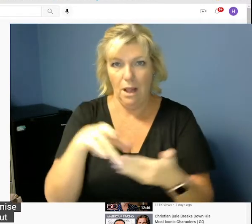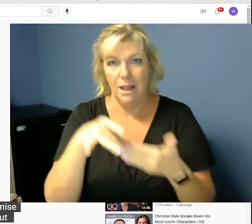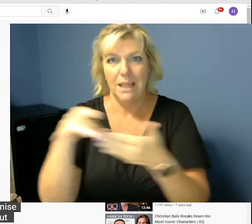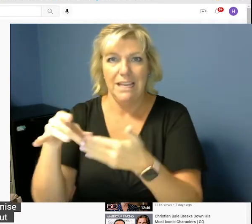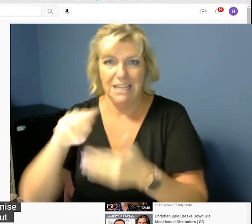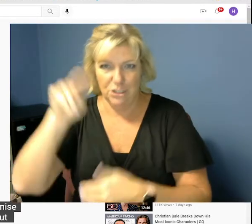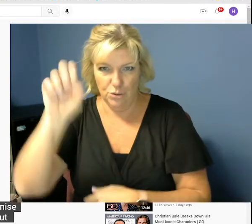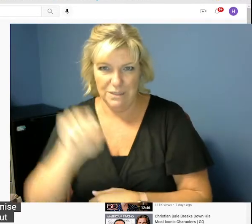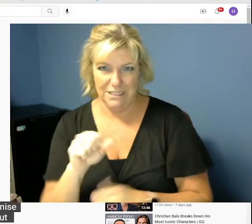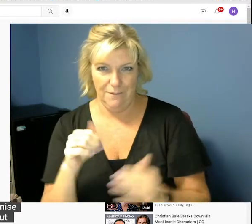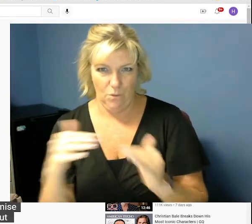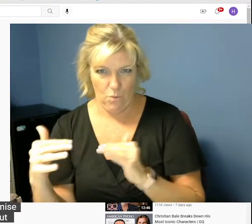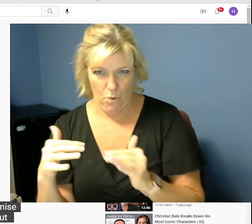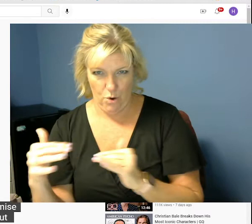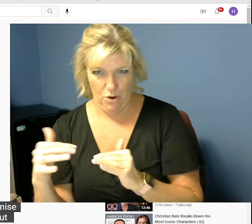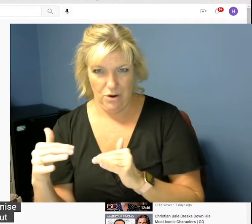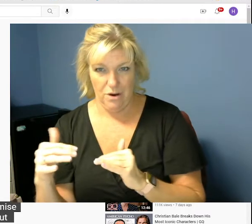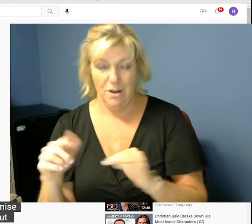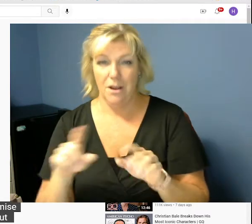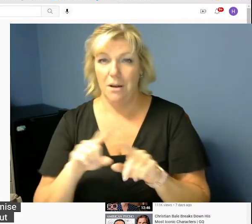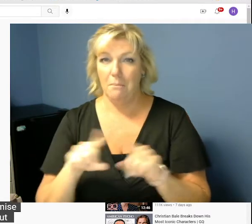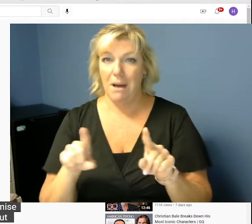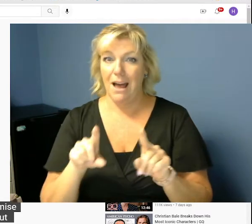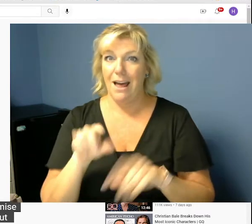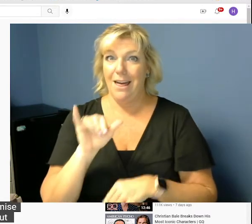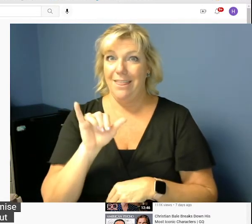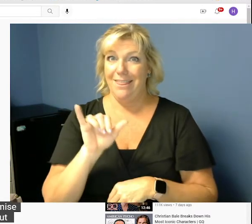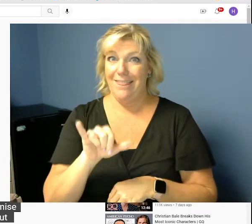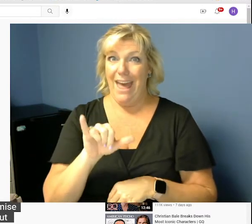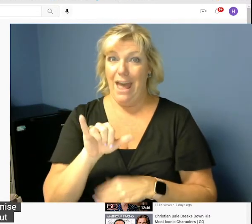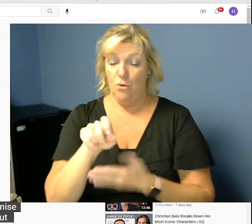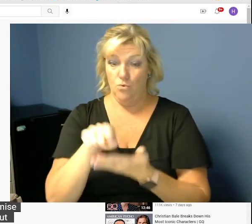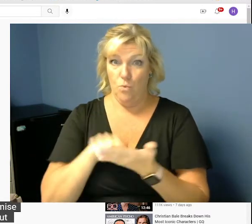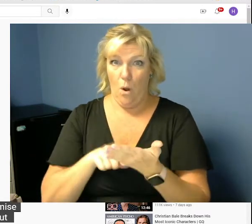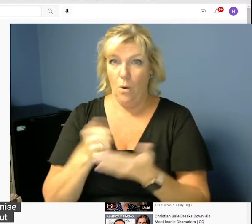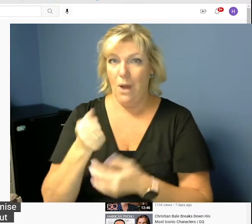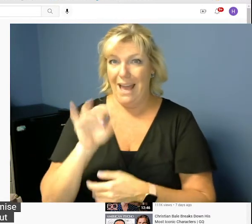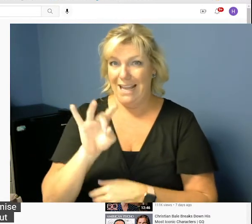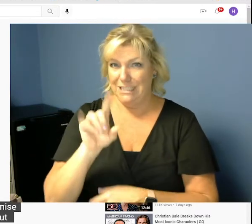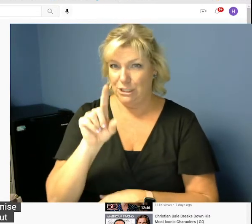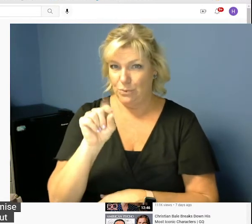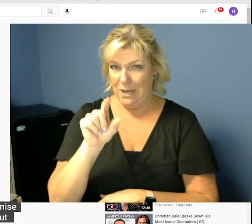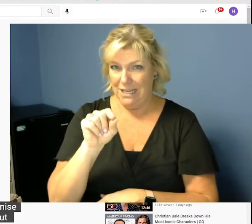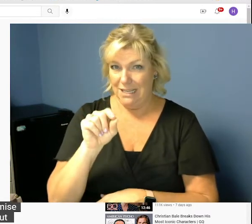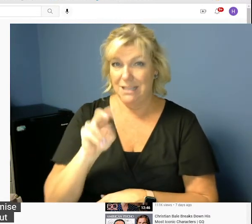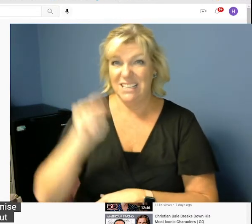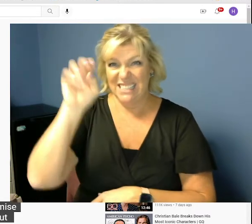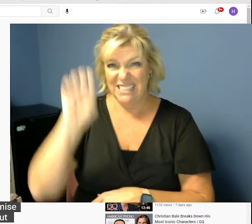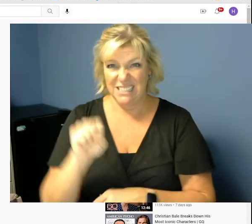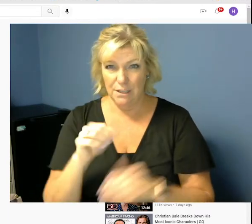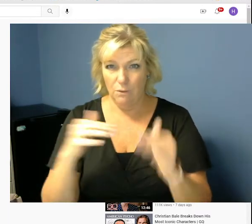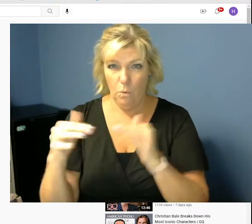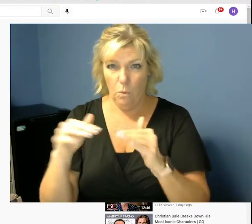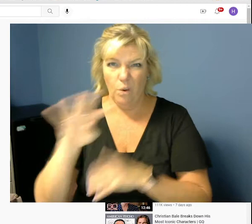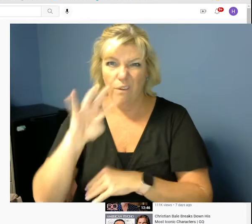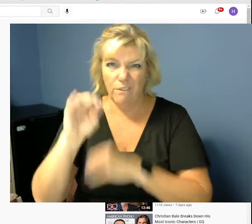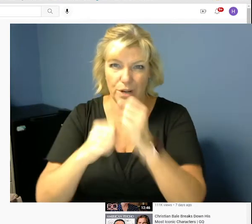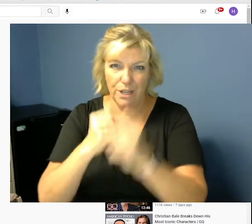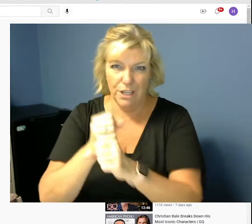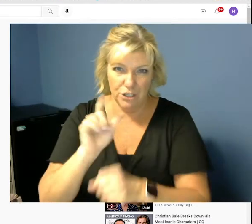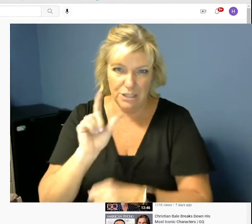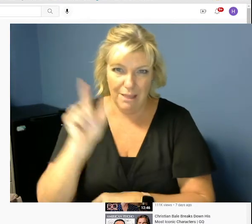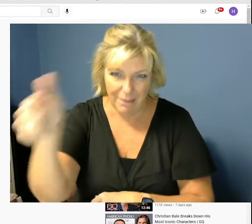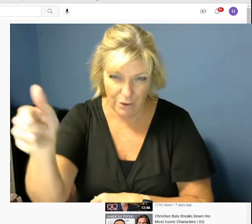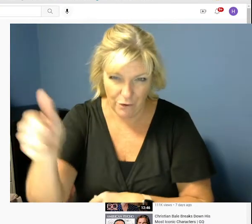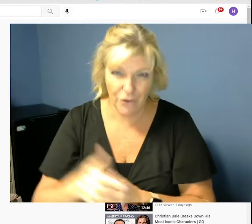And again, that's still, compromise is 1820 and civil war is still 40 years away. But